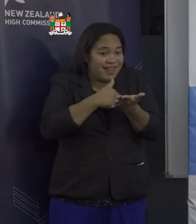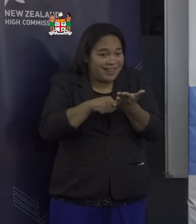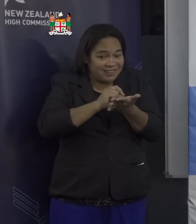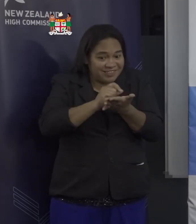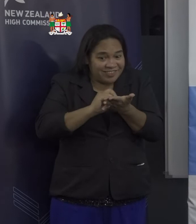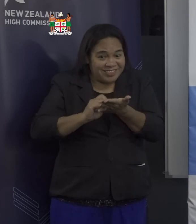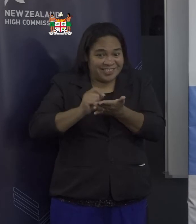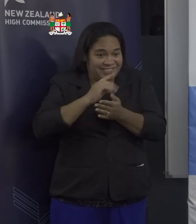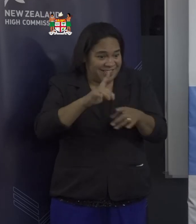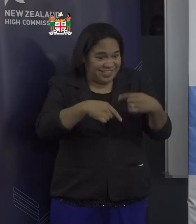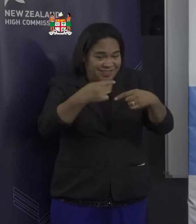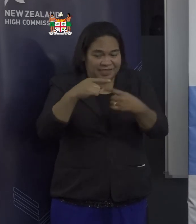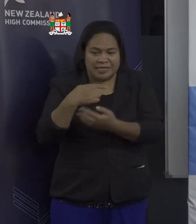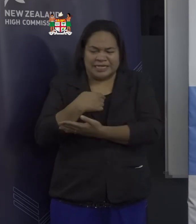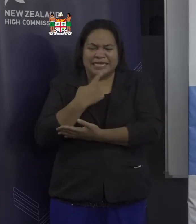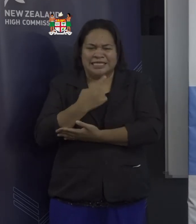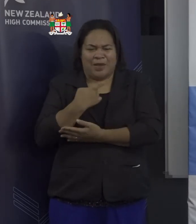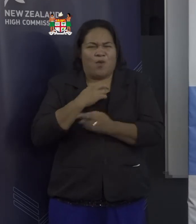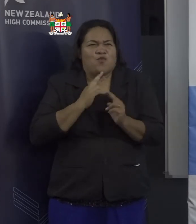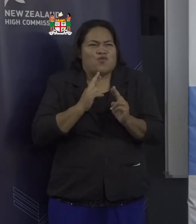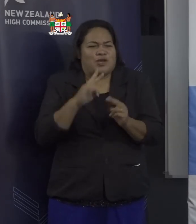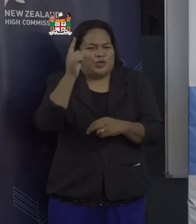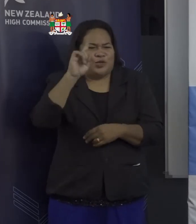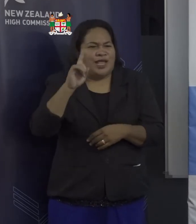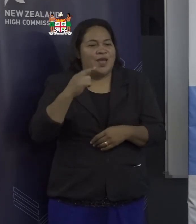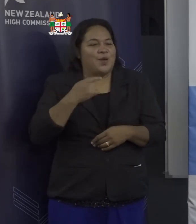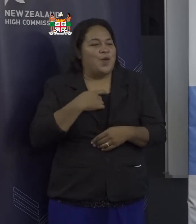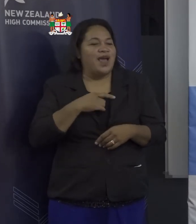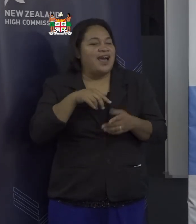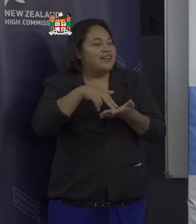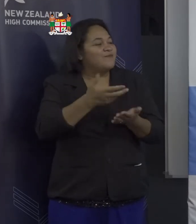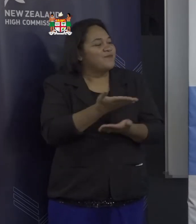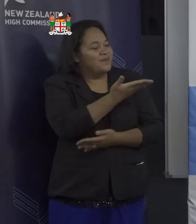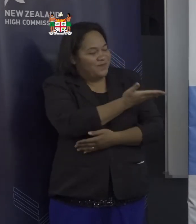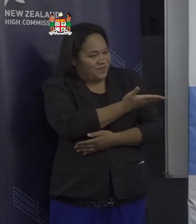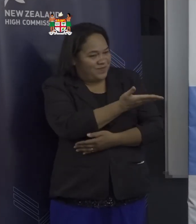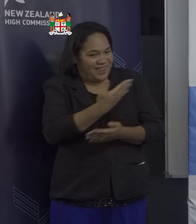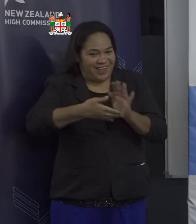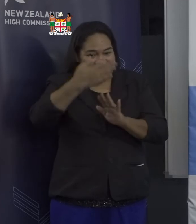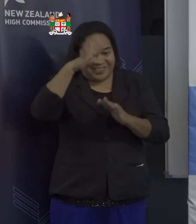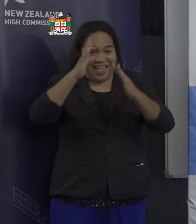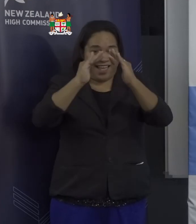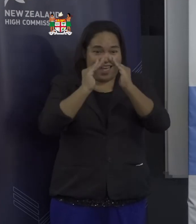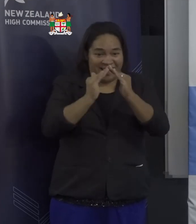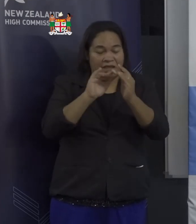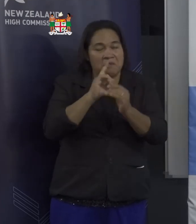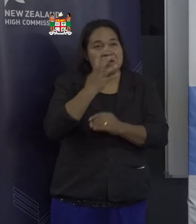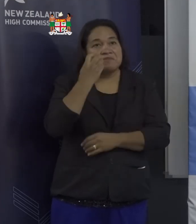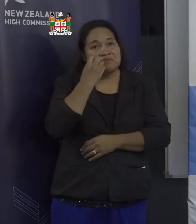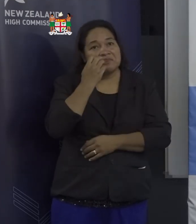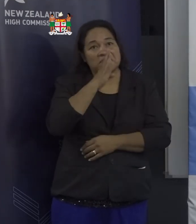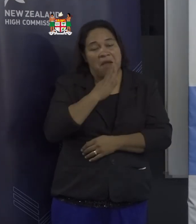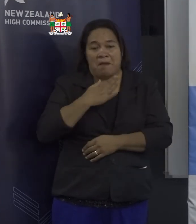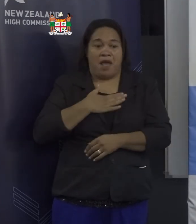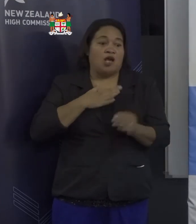as the Ministers notes, I wish today we were standing on the lawn of my residence hosting you in person here in Suva. Unfortunately, that's not to be.